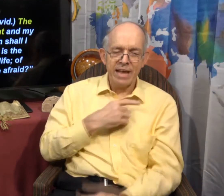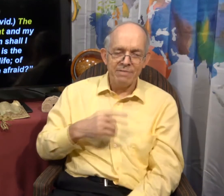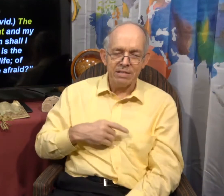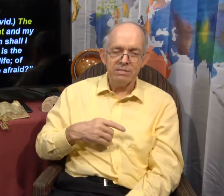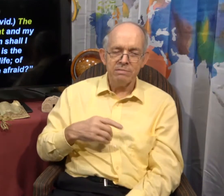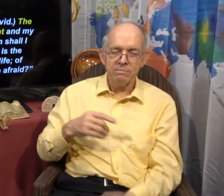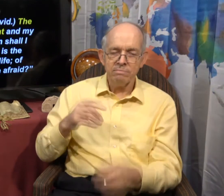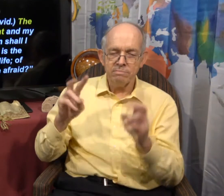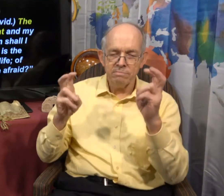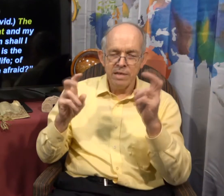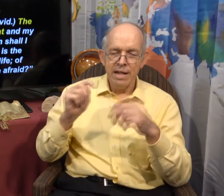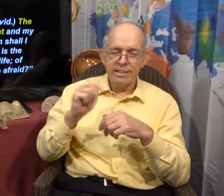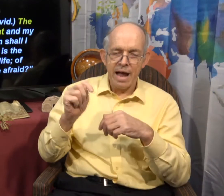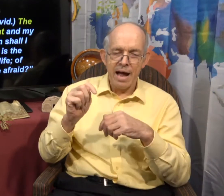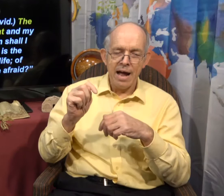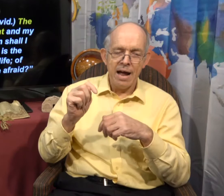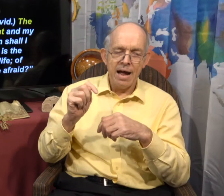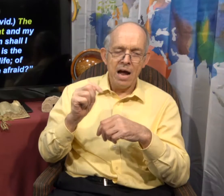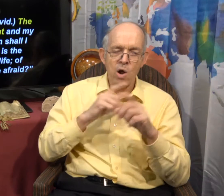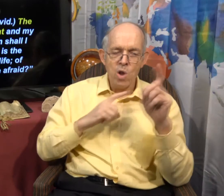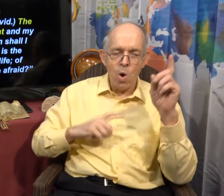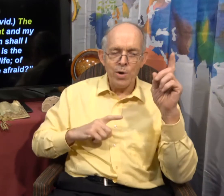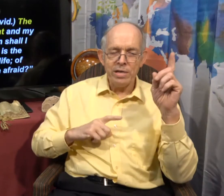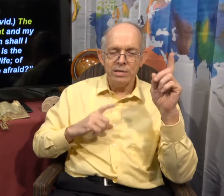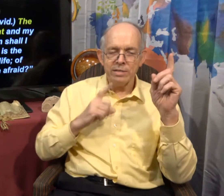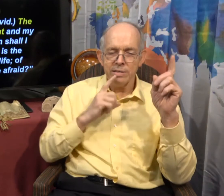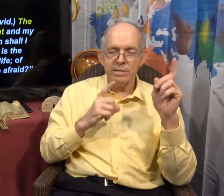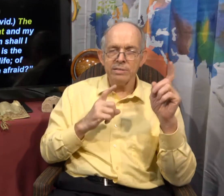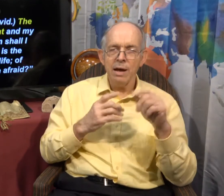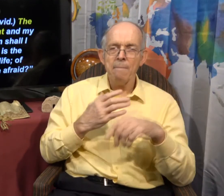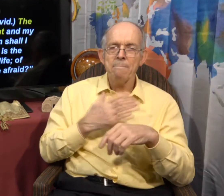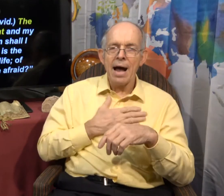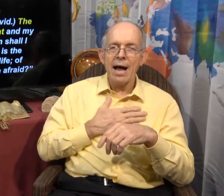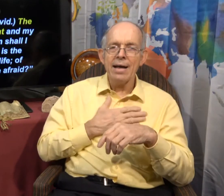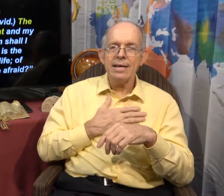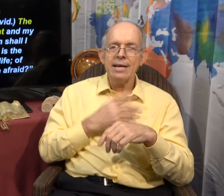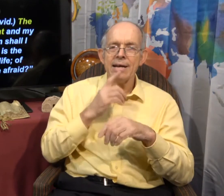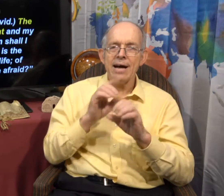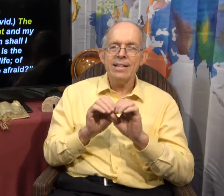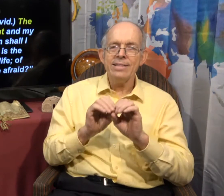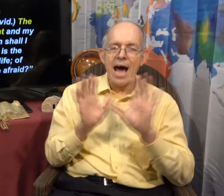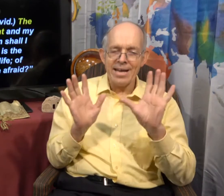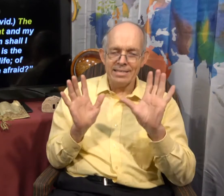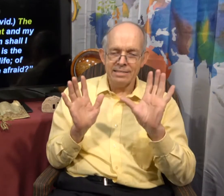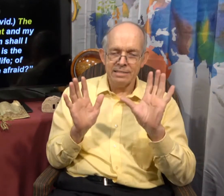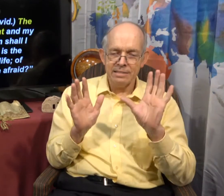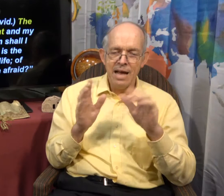David. The Lord is my light